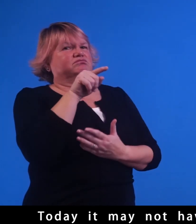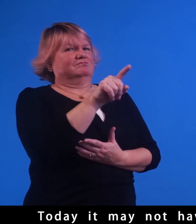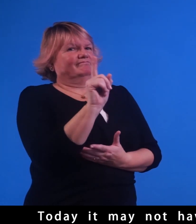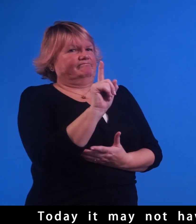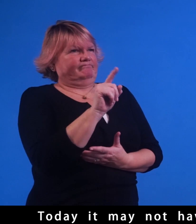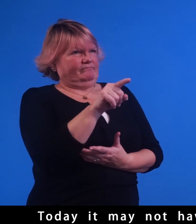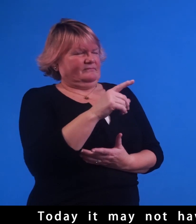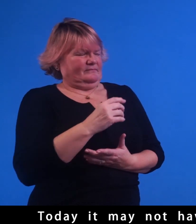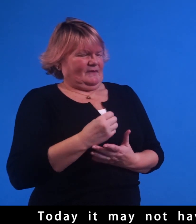greatness.